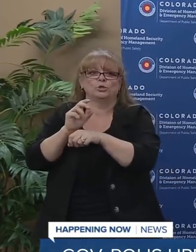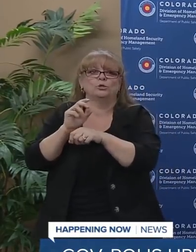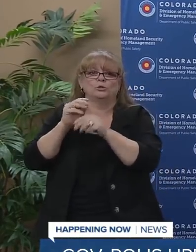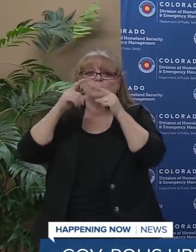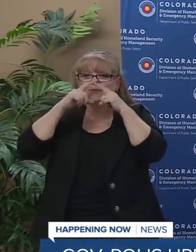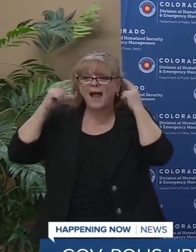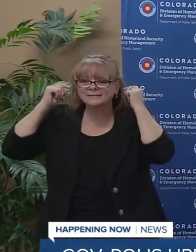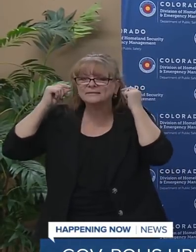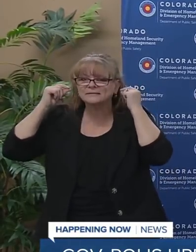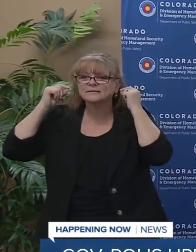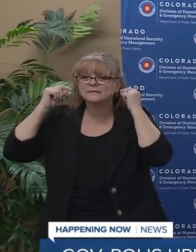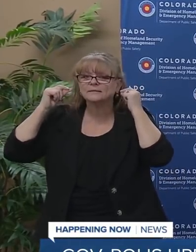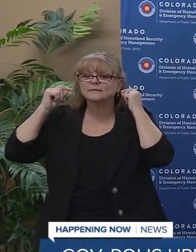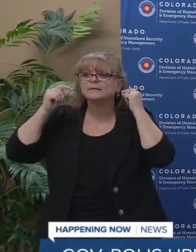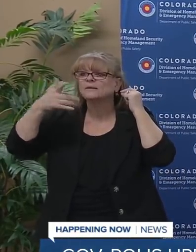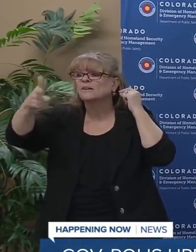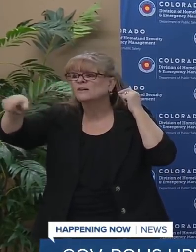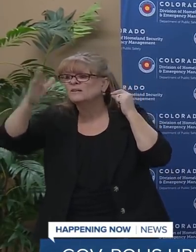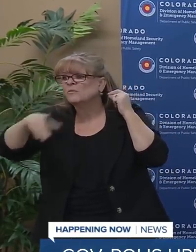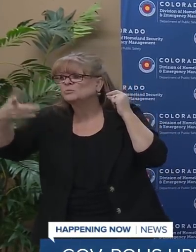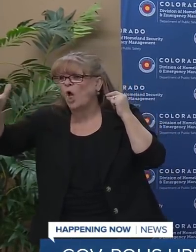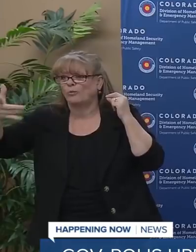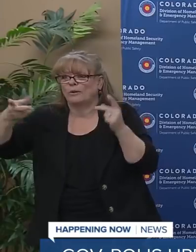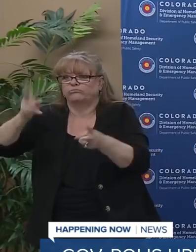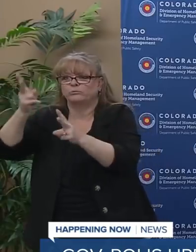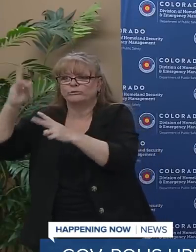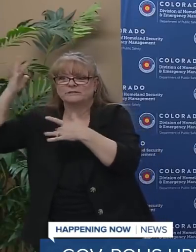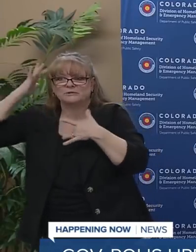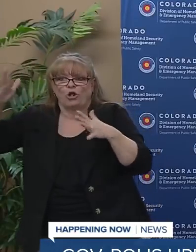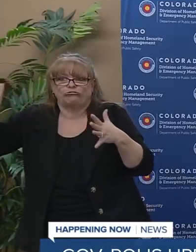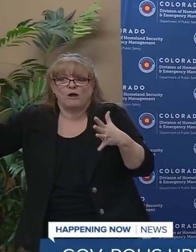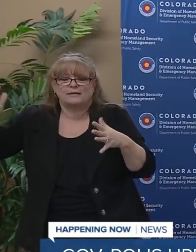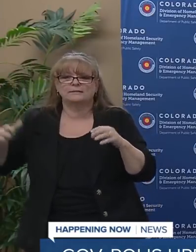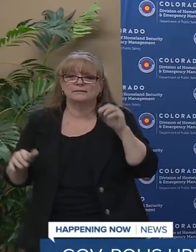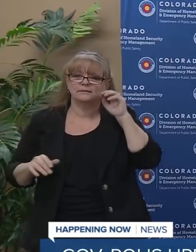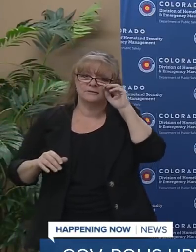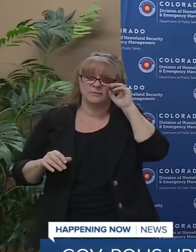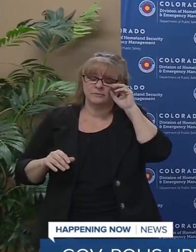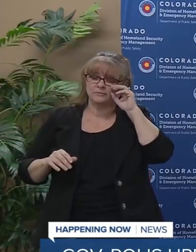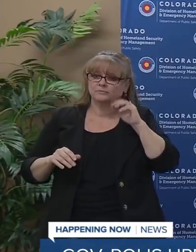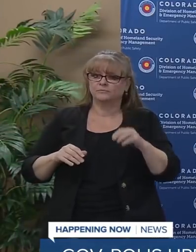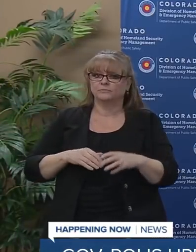One more from the phone, since we had trouble earlier, and then we'll conclude. Thank you. Go ahead. Phone.